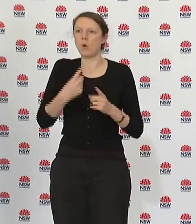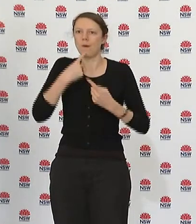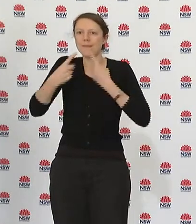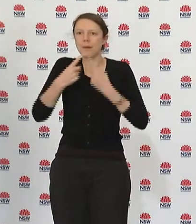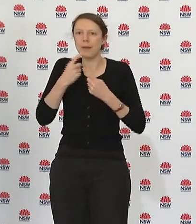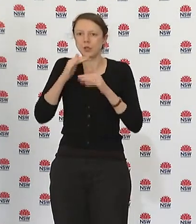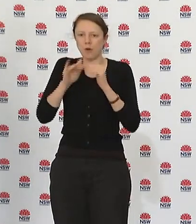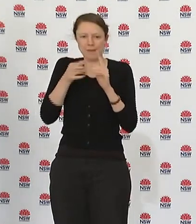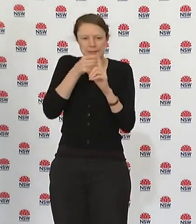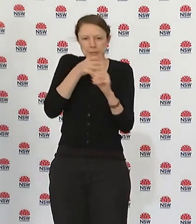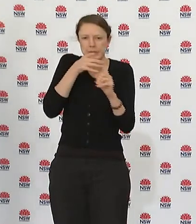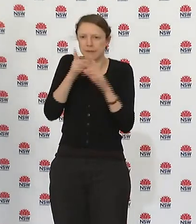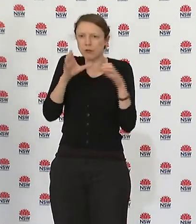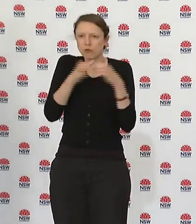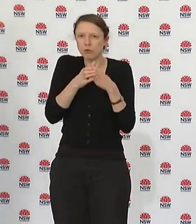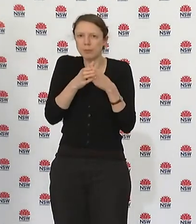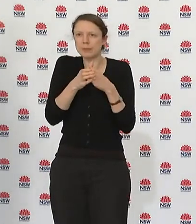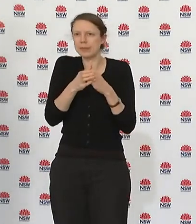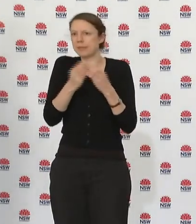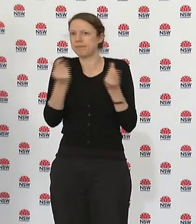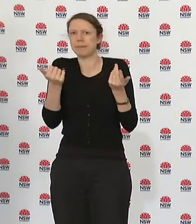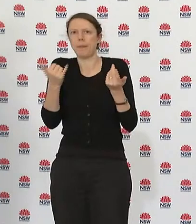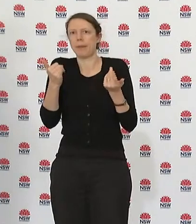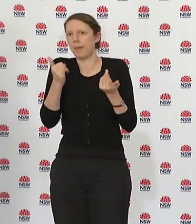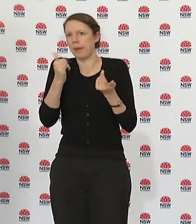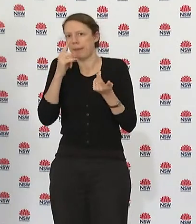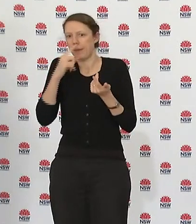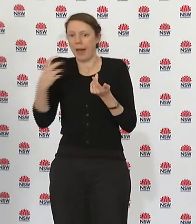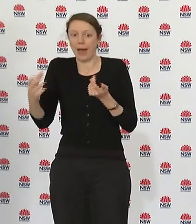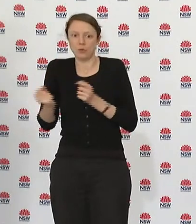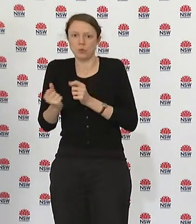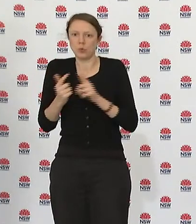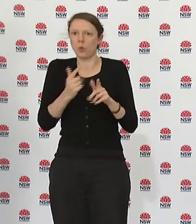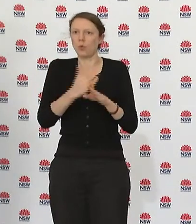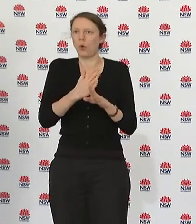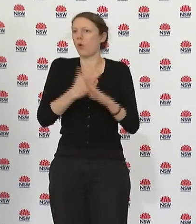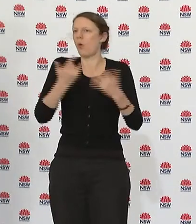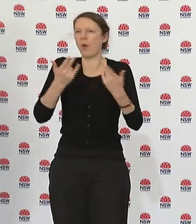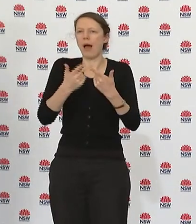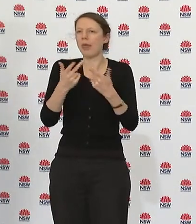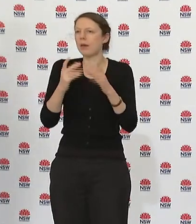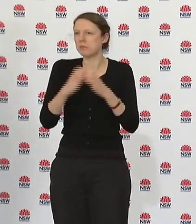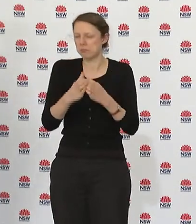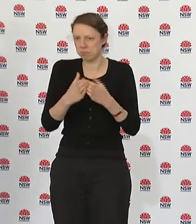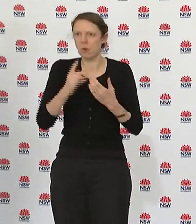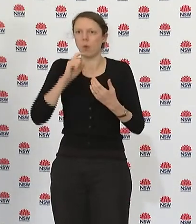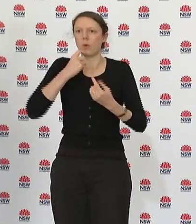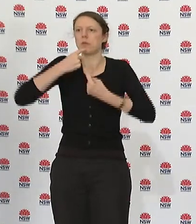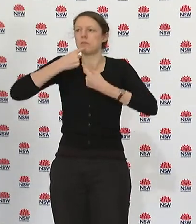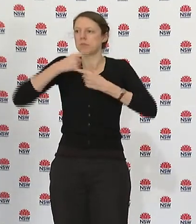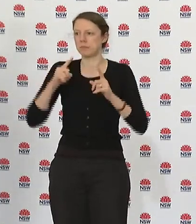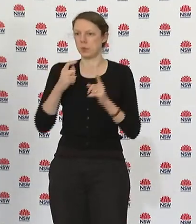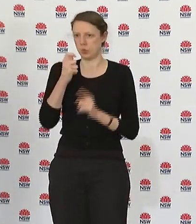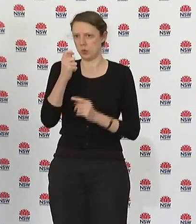of people that we're targeting with the Pfizer in the next few weeks as well, and we'll be able to announce that in the next few days.